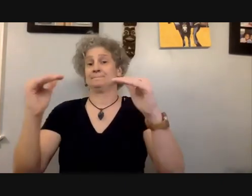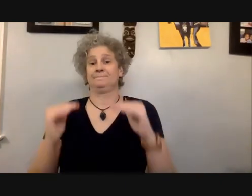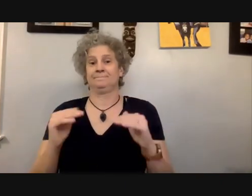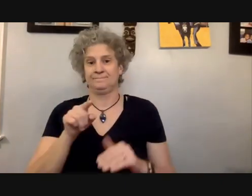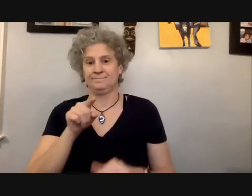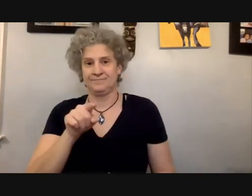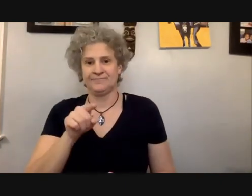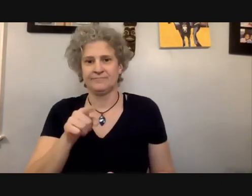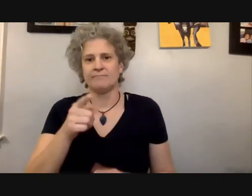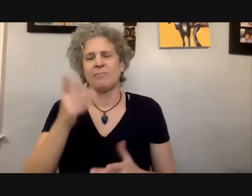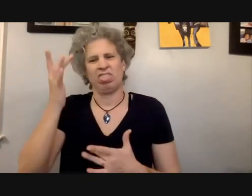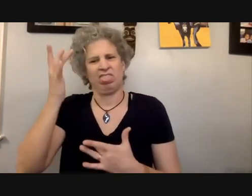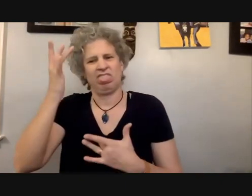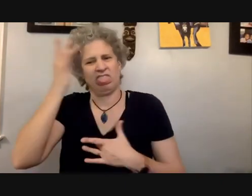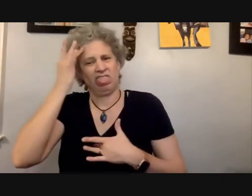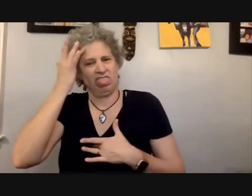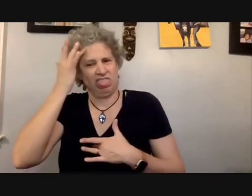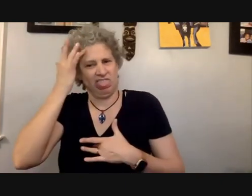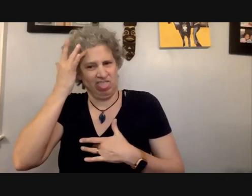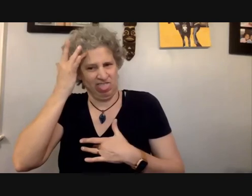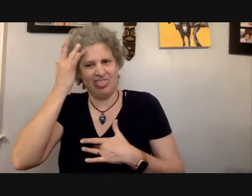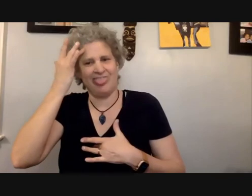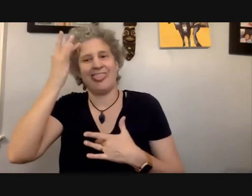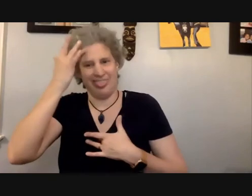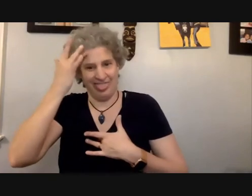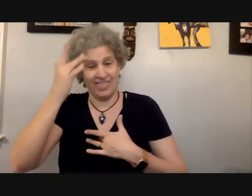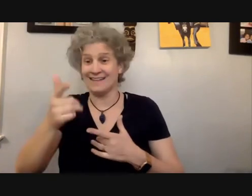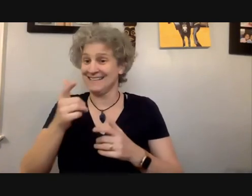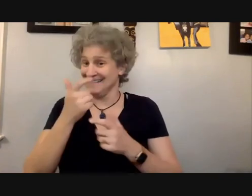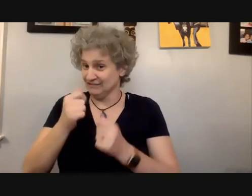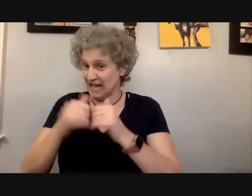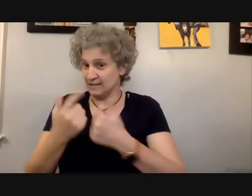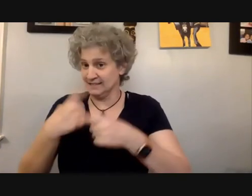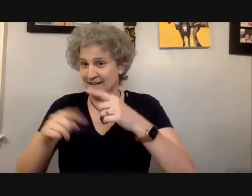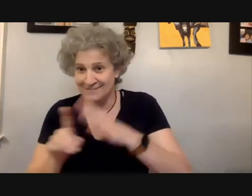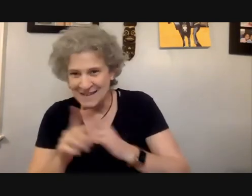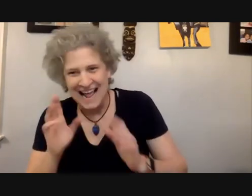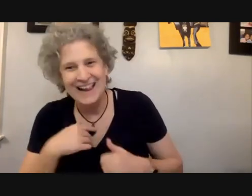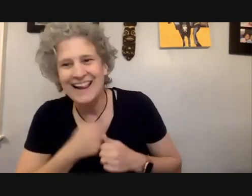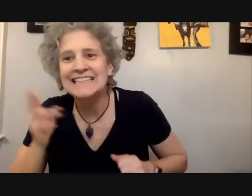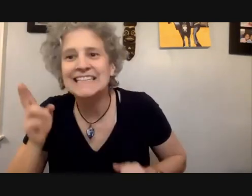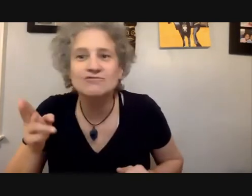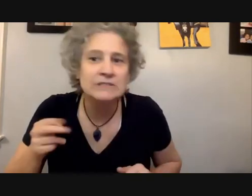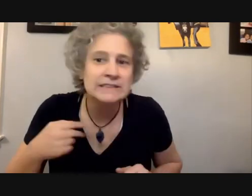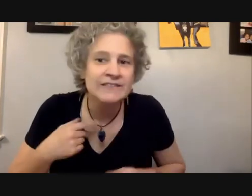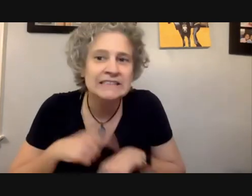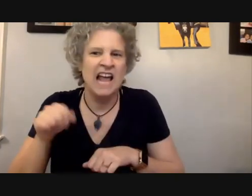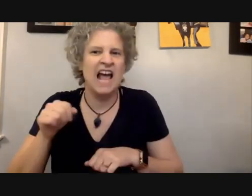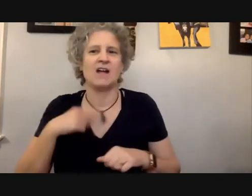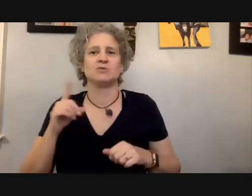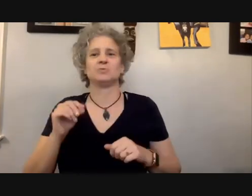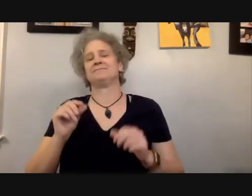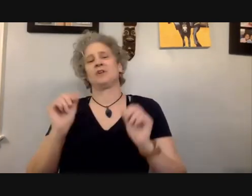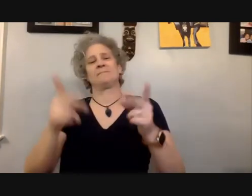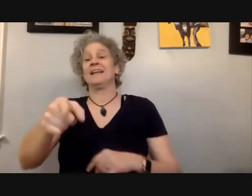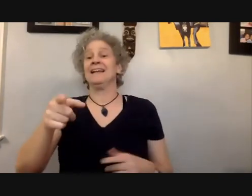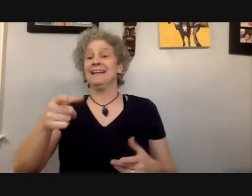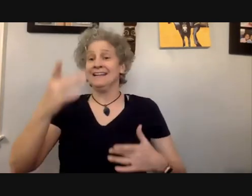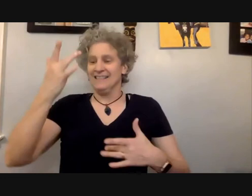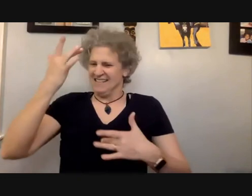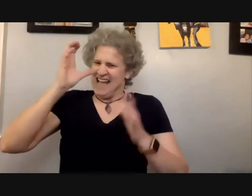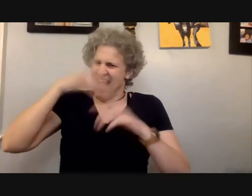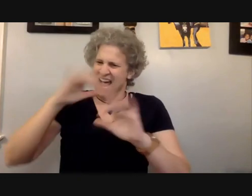question. Okay. Next, sign for sick. And it's interesting. I'm a history buff,